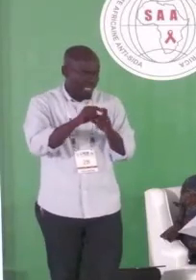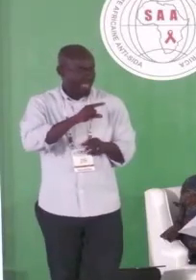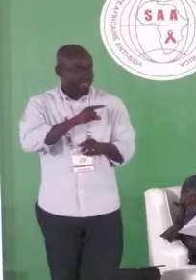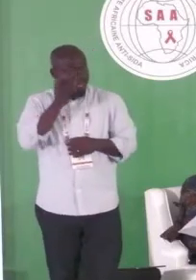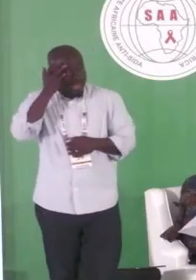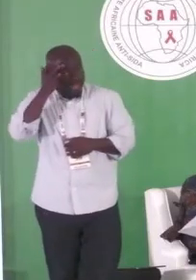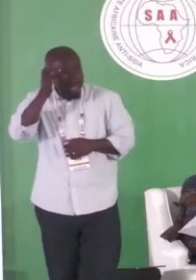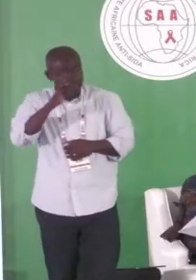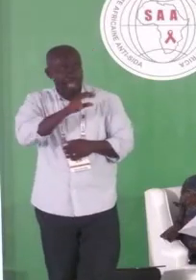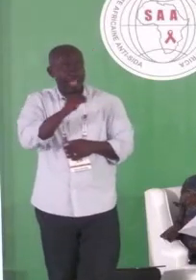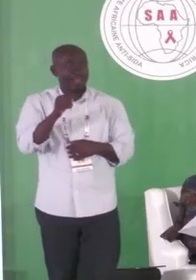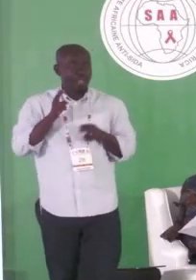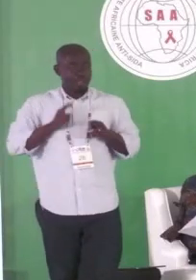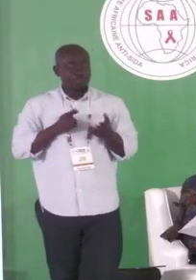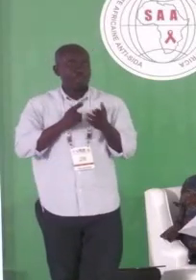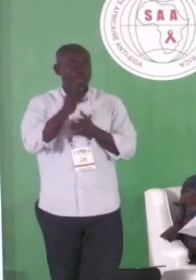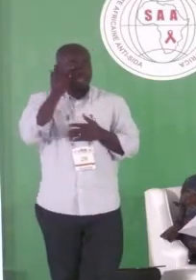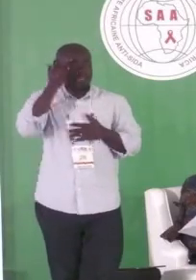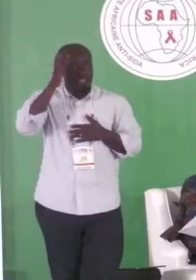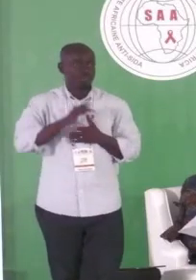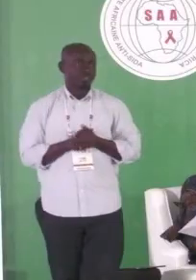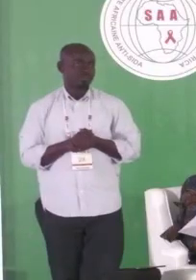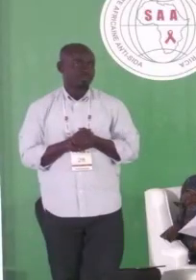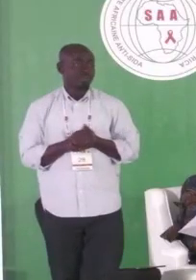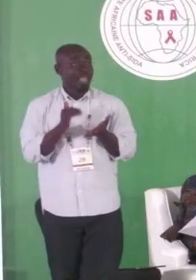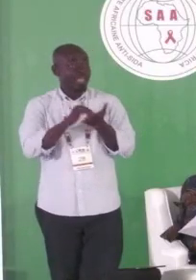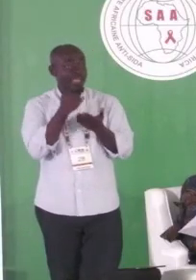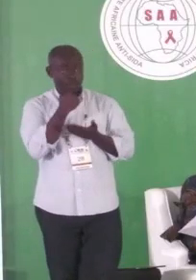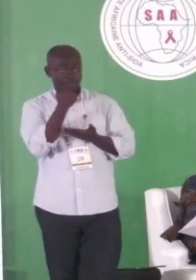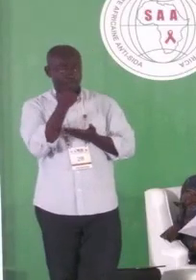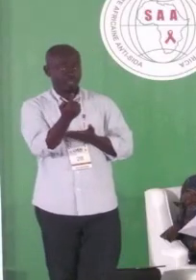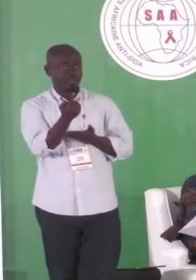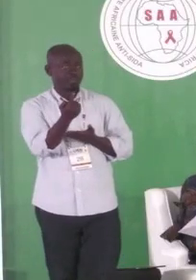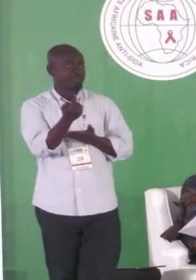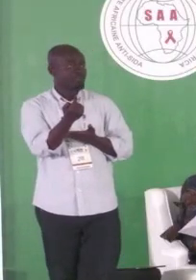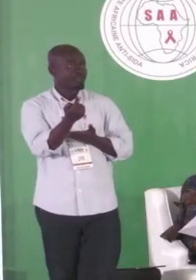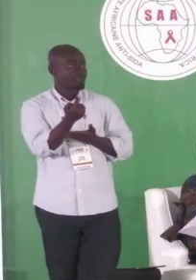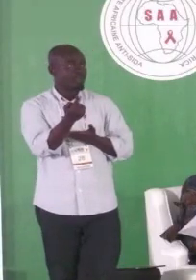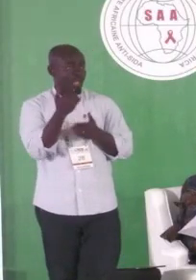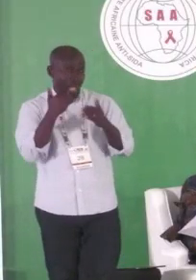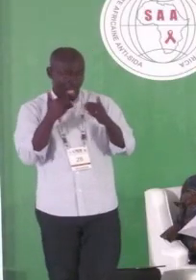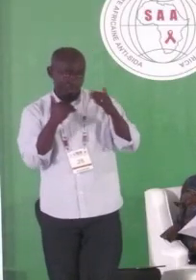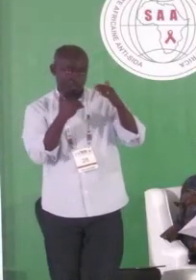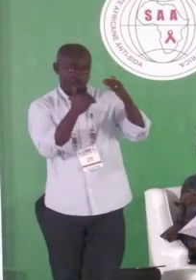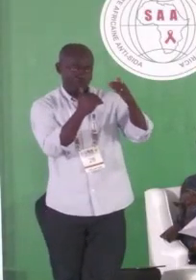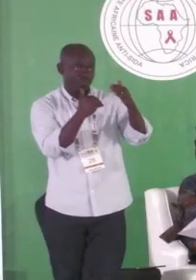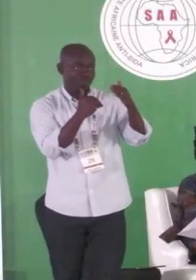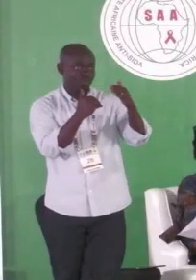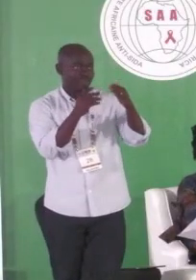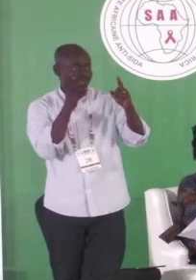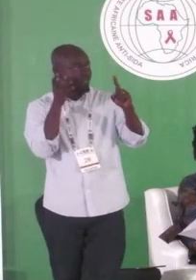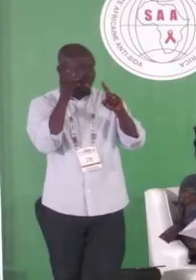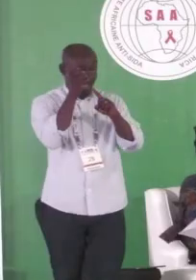as well as human rights experts. And I want to mention that as we are moving towards attaining the